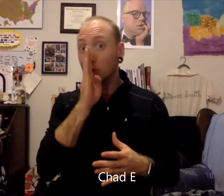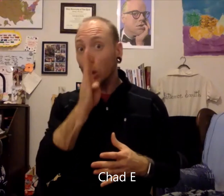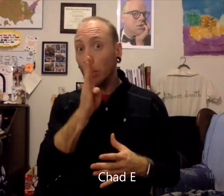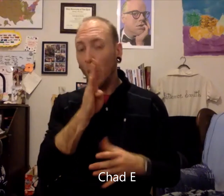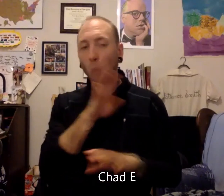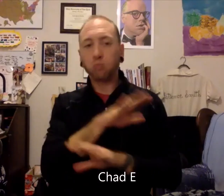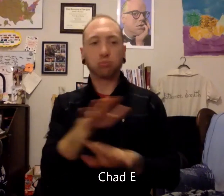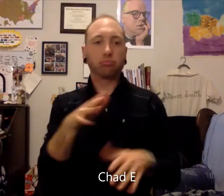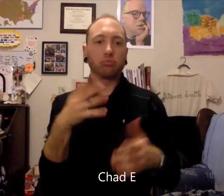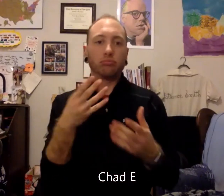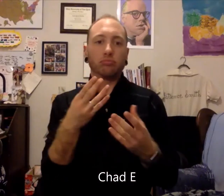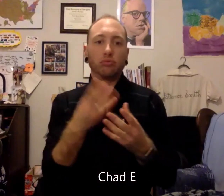2 years later, at 17,